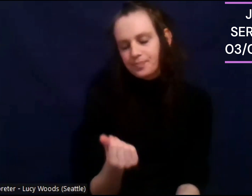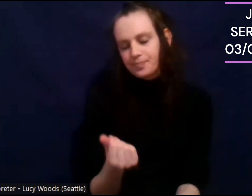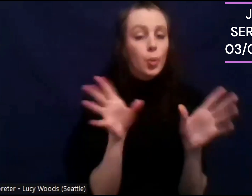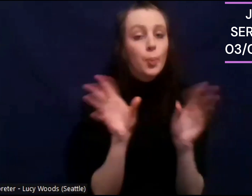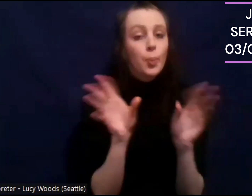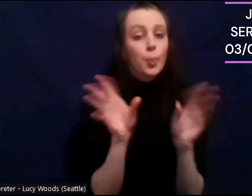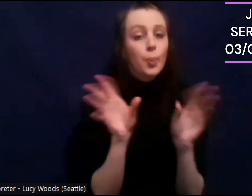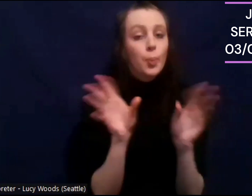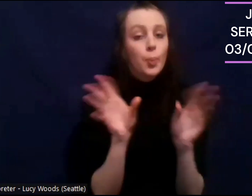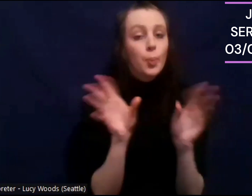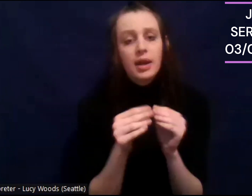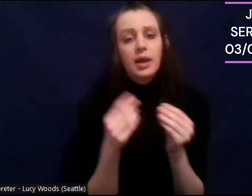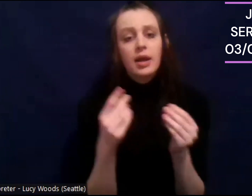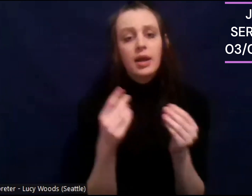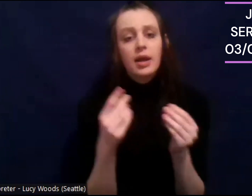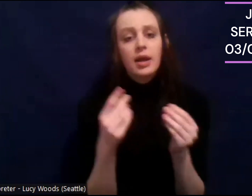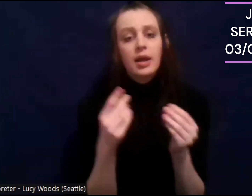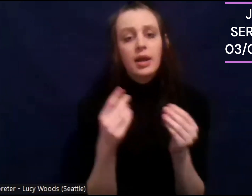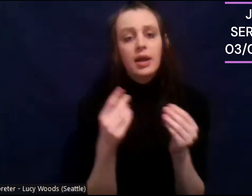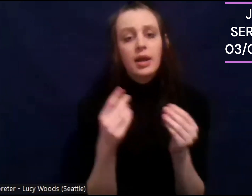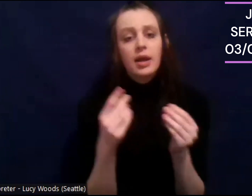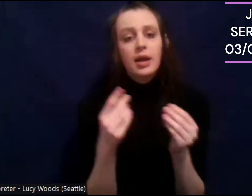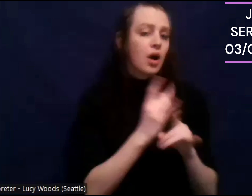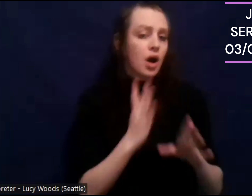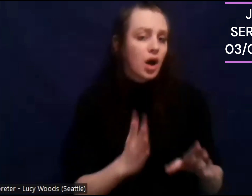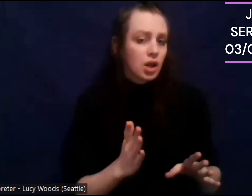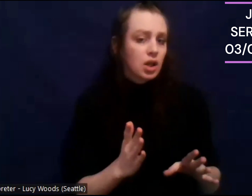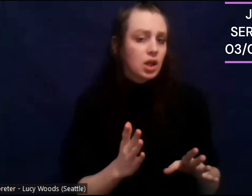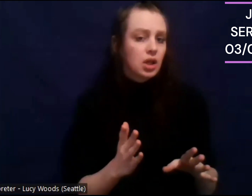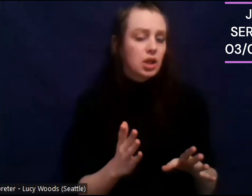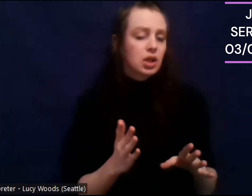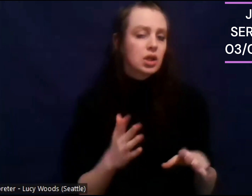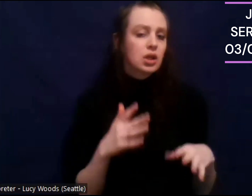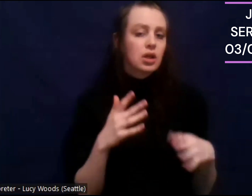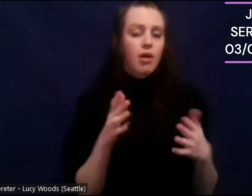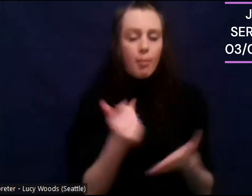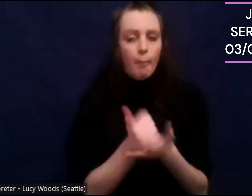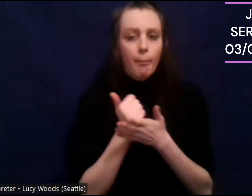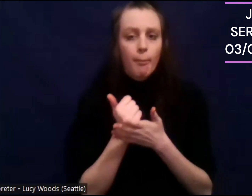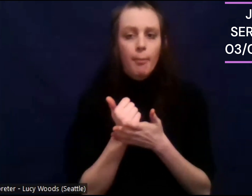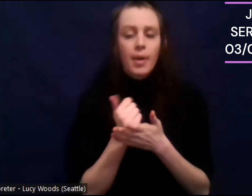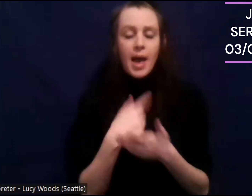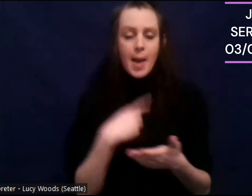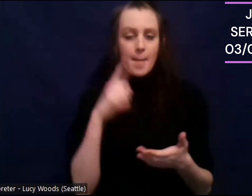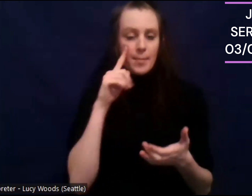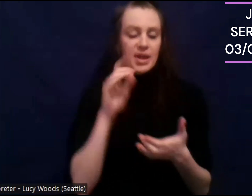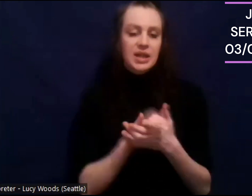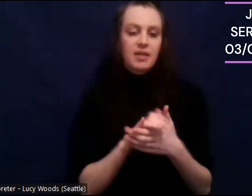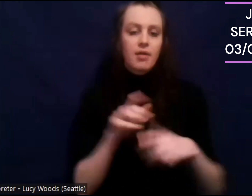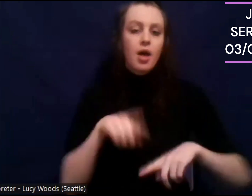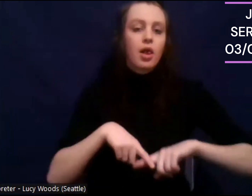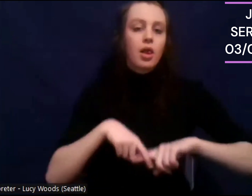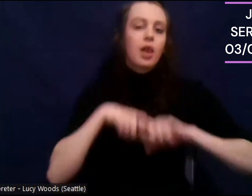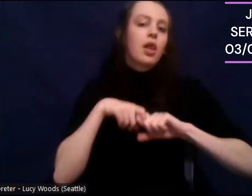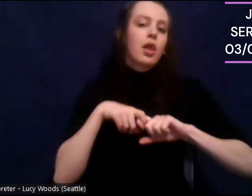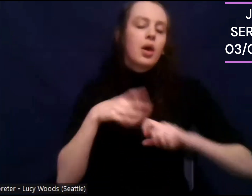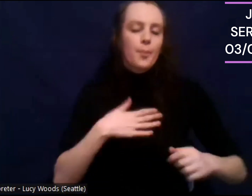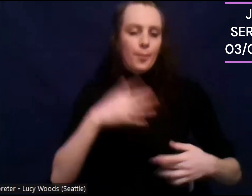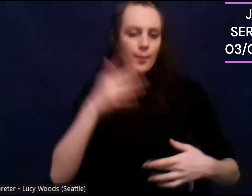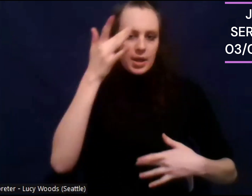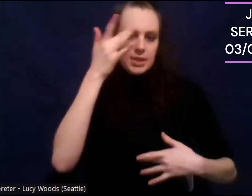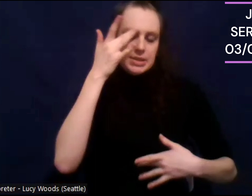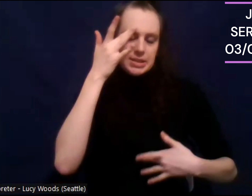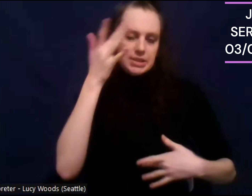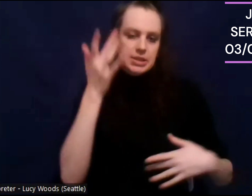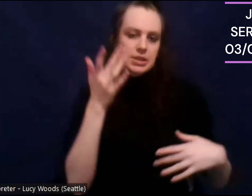faith. I believe I'm arresting my disease. These are ways I slowly move toward faith in a higher power. And the reason I